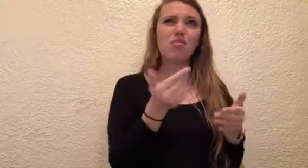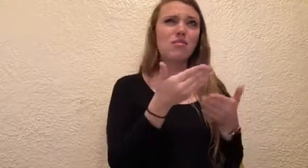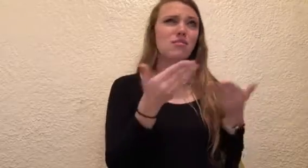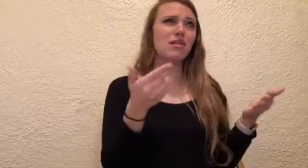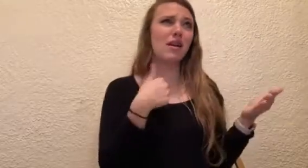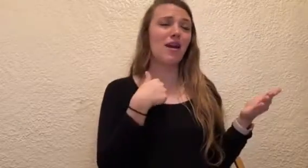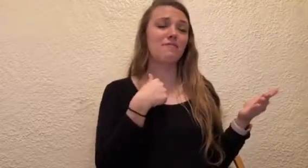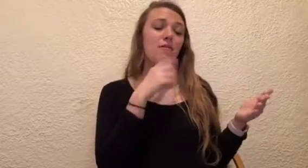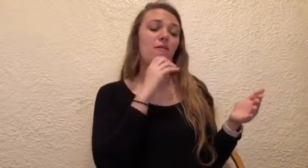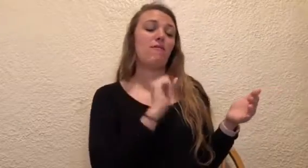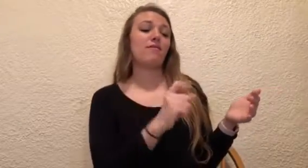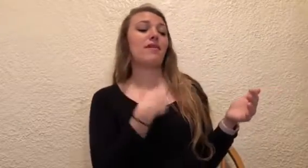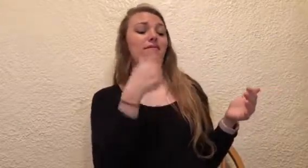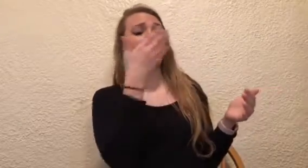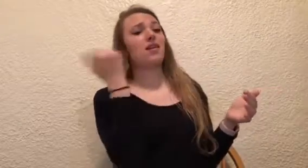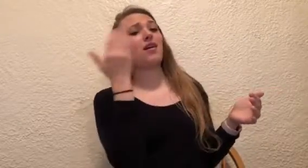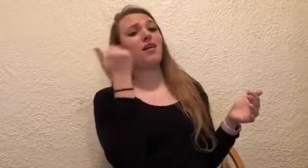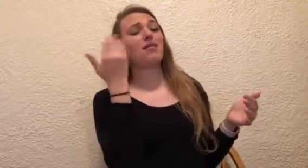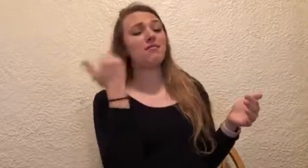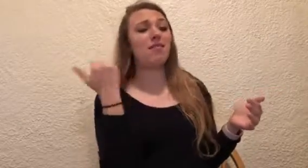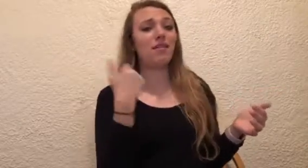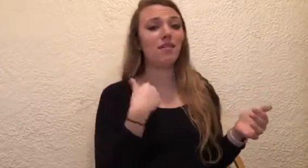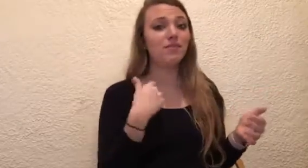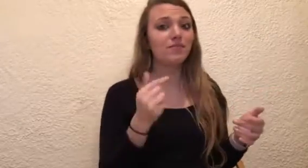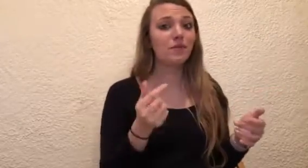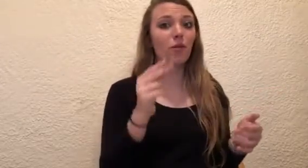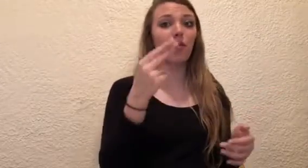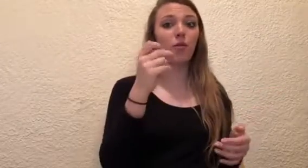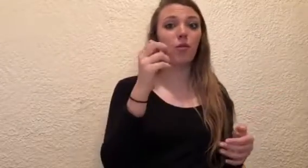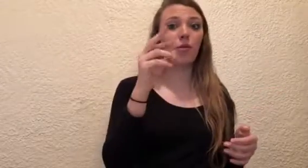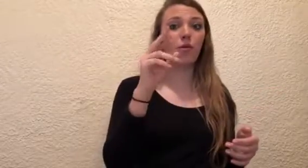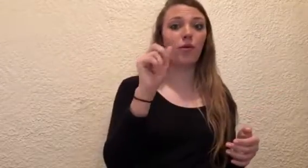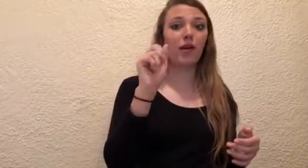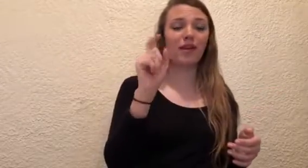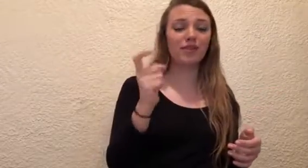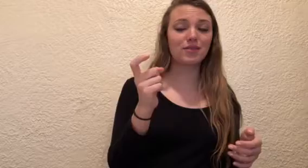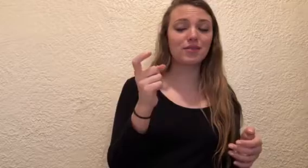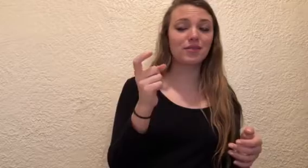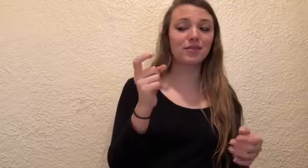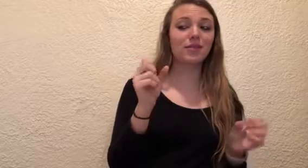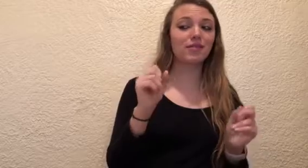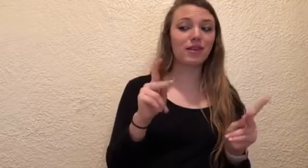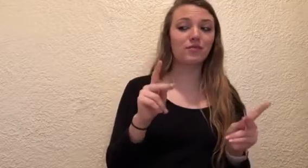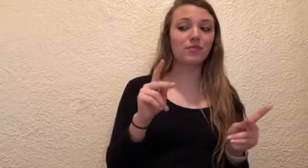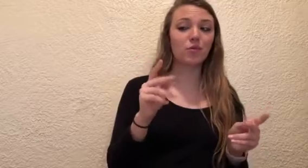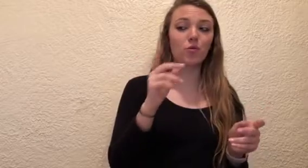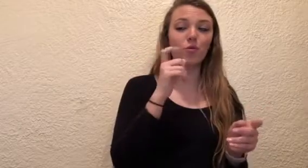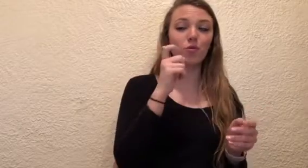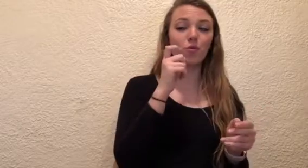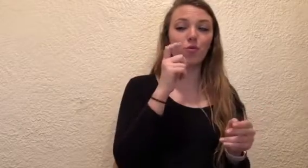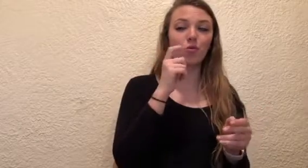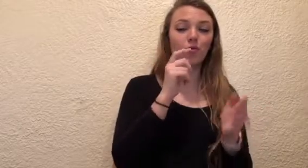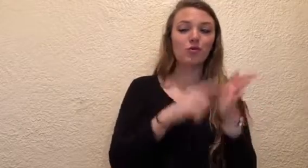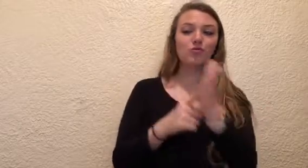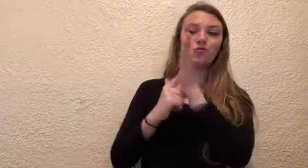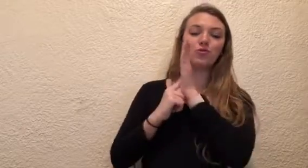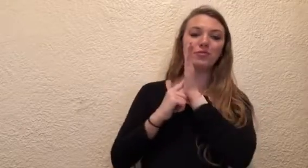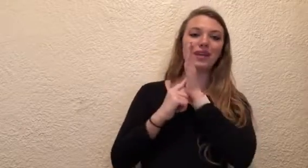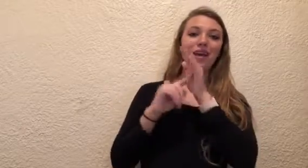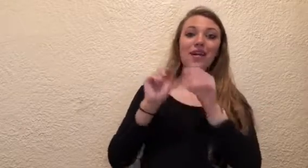what? Huh? The thorax, okay. Who can name another body part from up here? Brian, come on